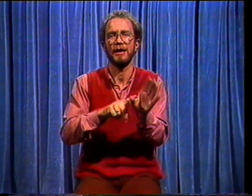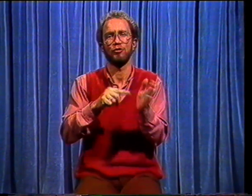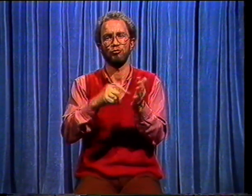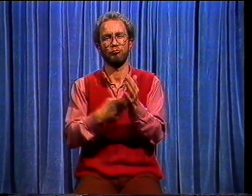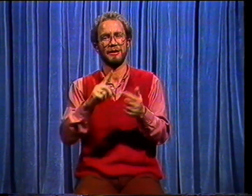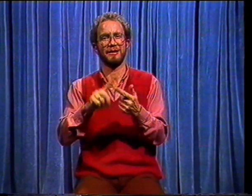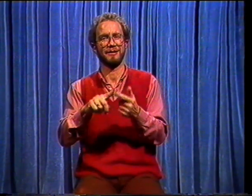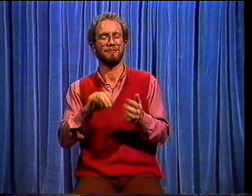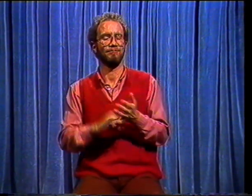trees."